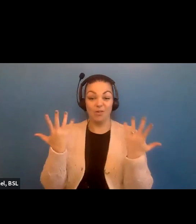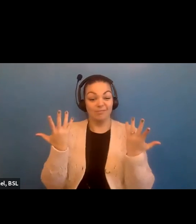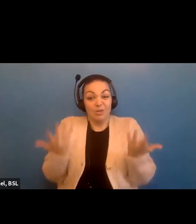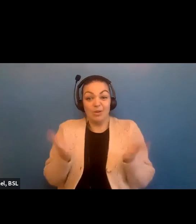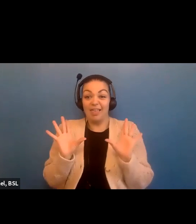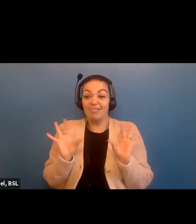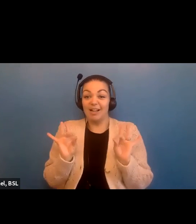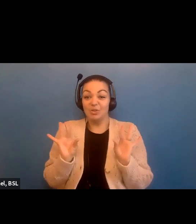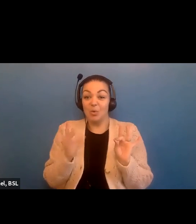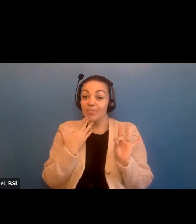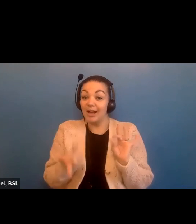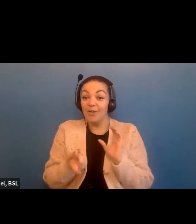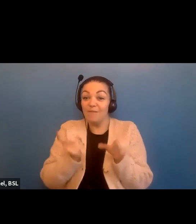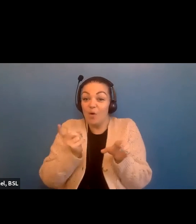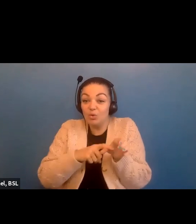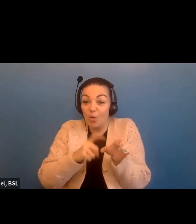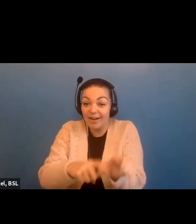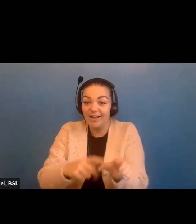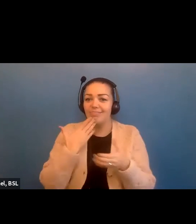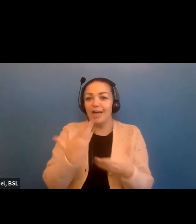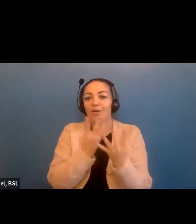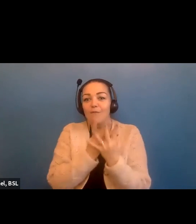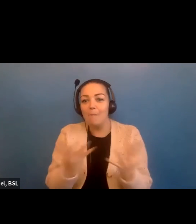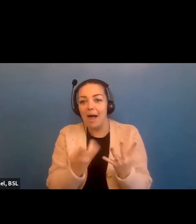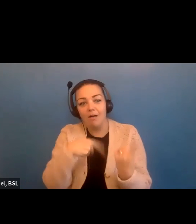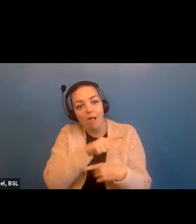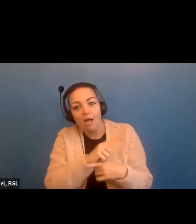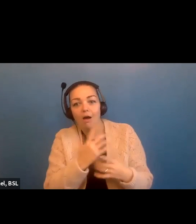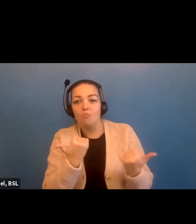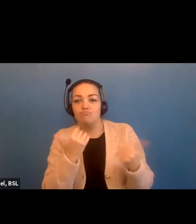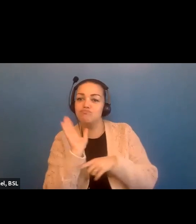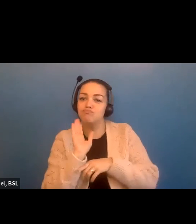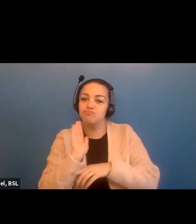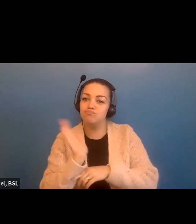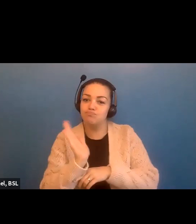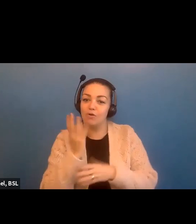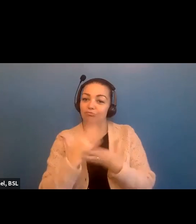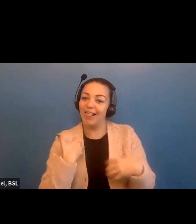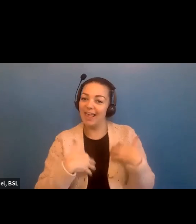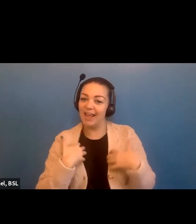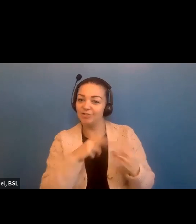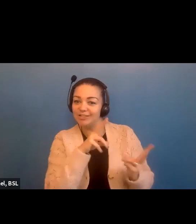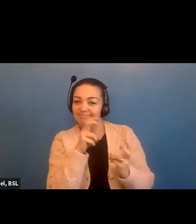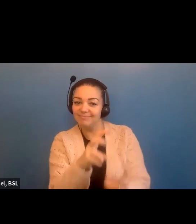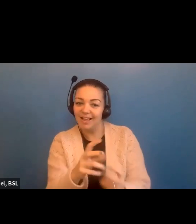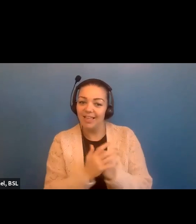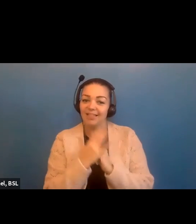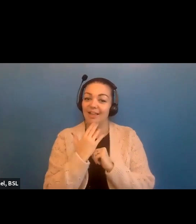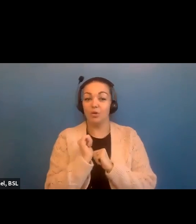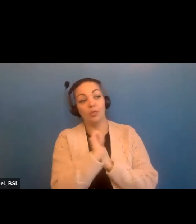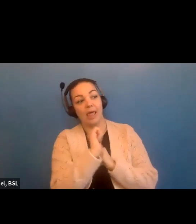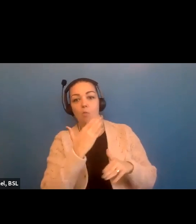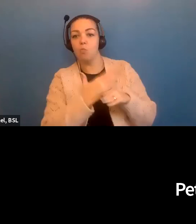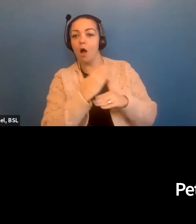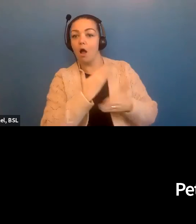so much for joining. A huge thank you to all the panelists that have joined the session today and talked so much about kind of the work they're